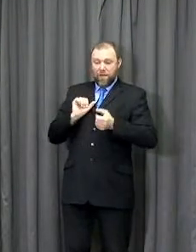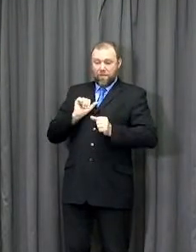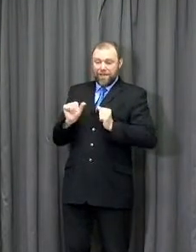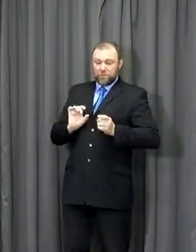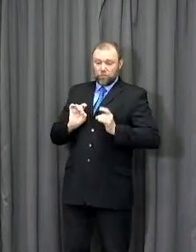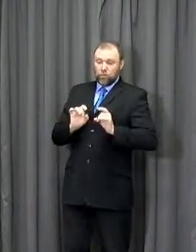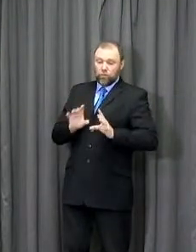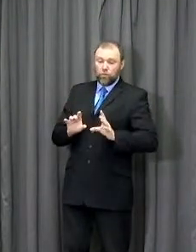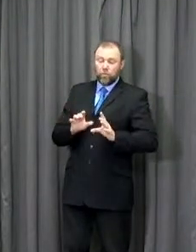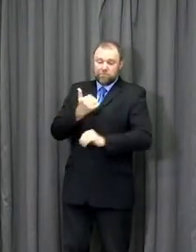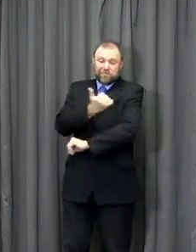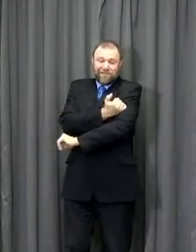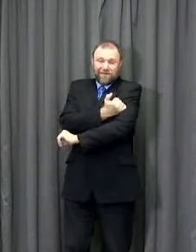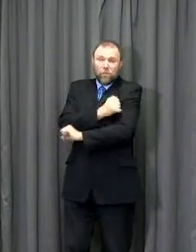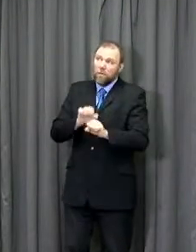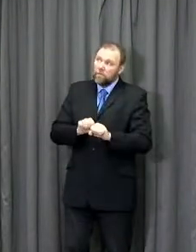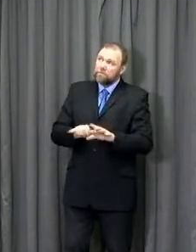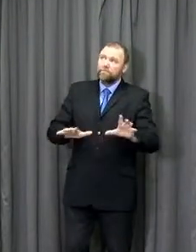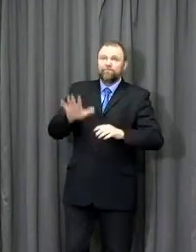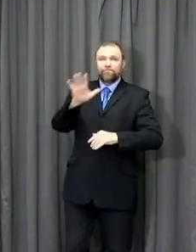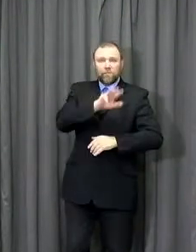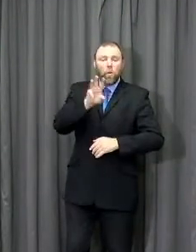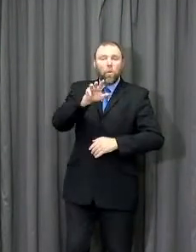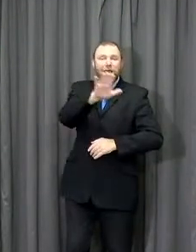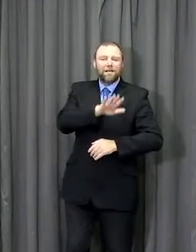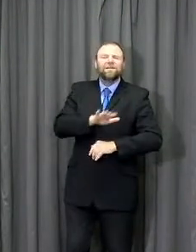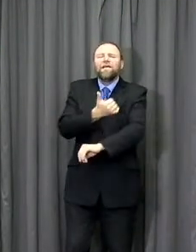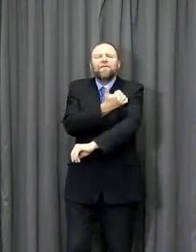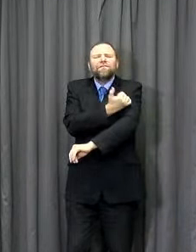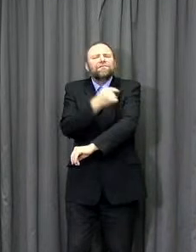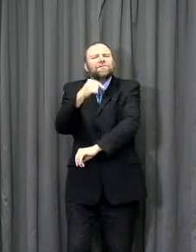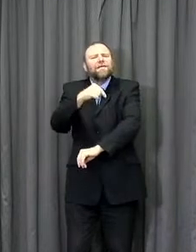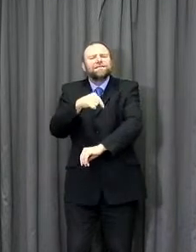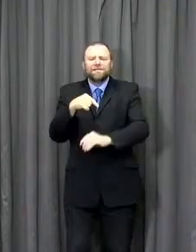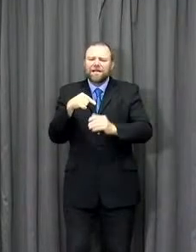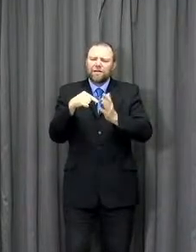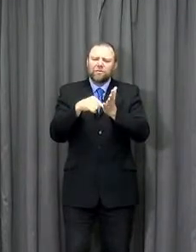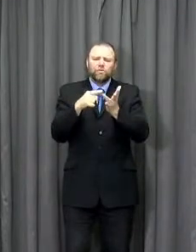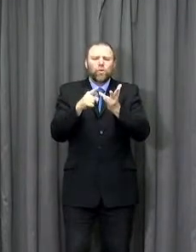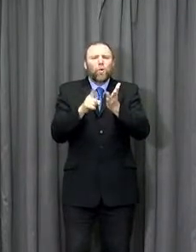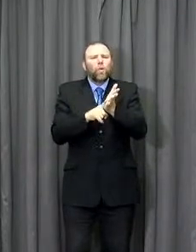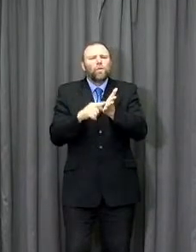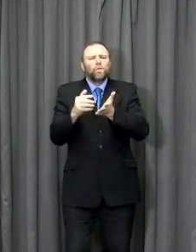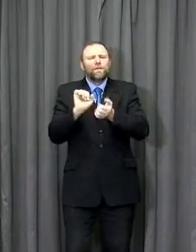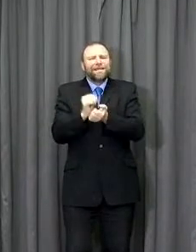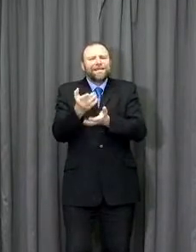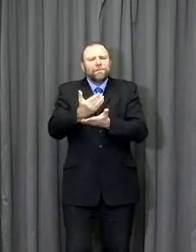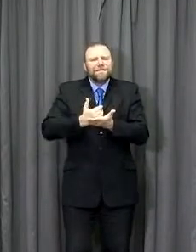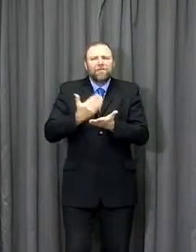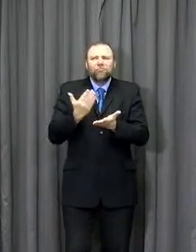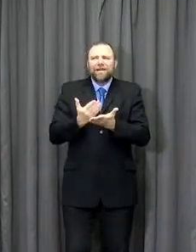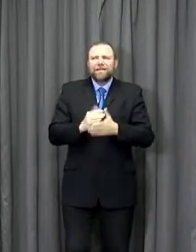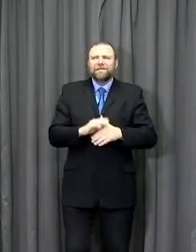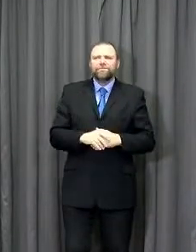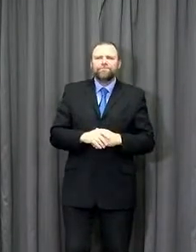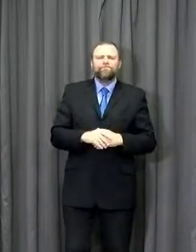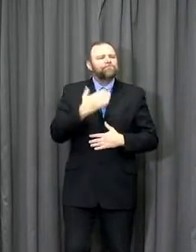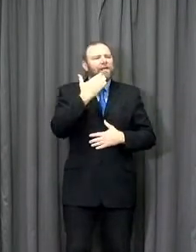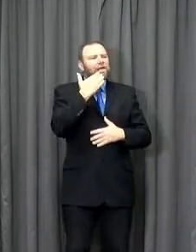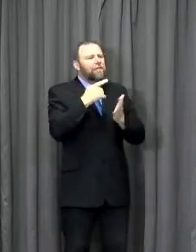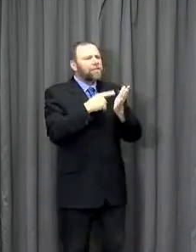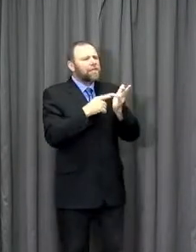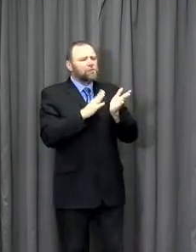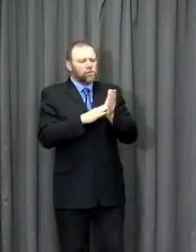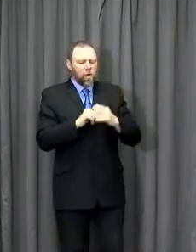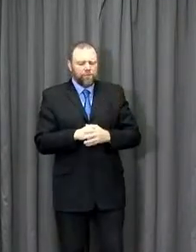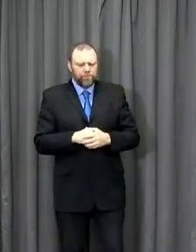because ultimately the vaccine is just a tool to try to keep us safe. Thanks very much, Tom,